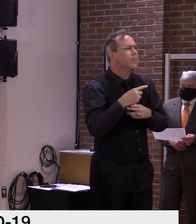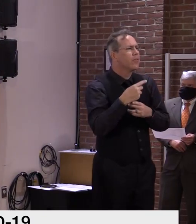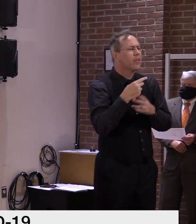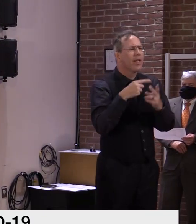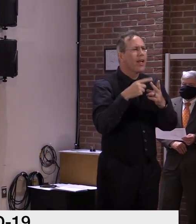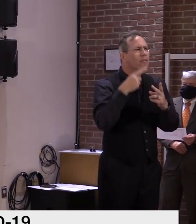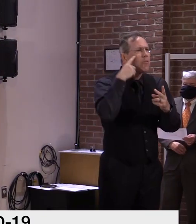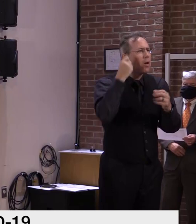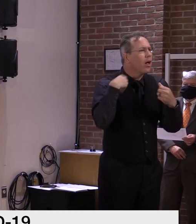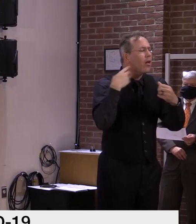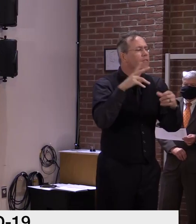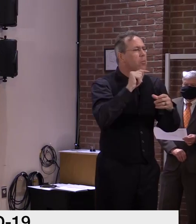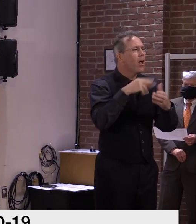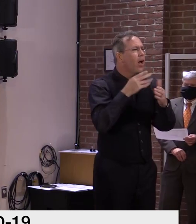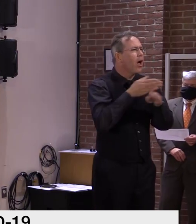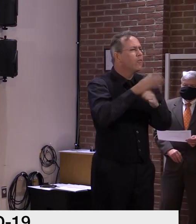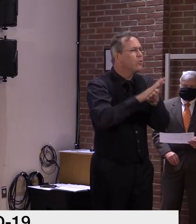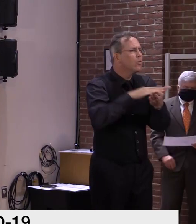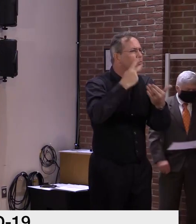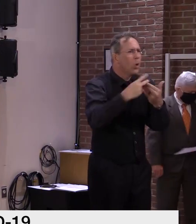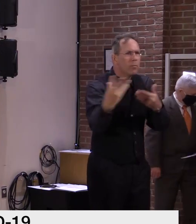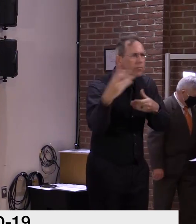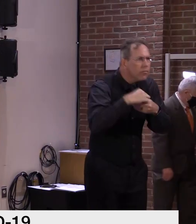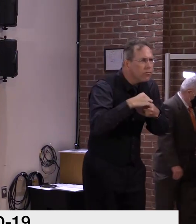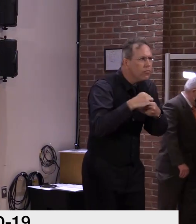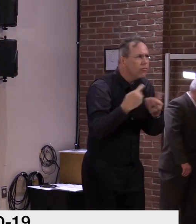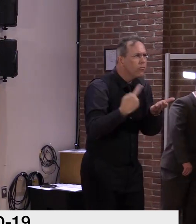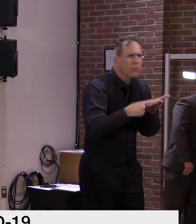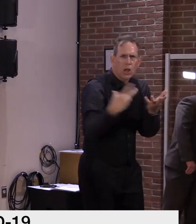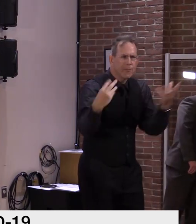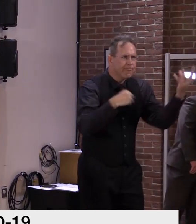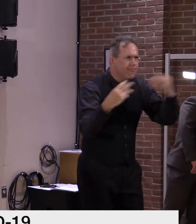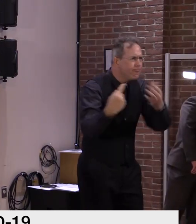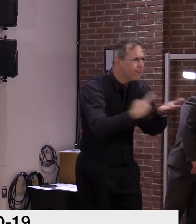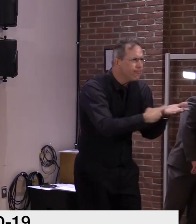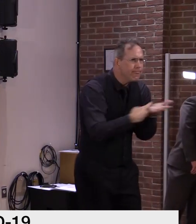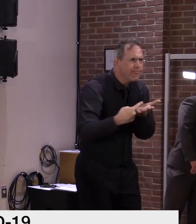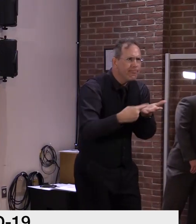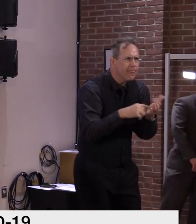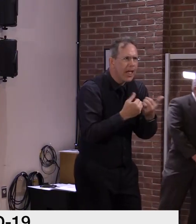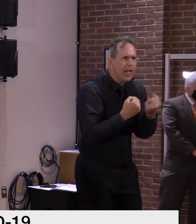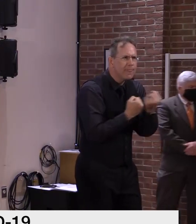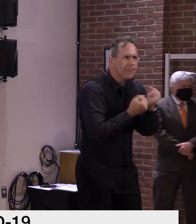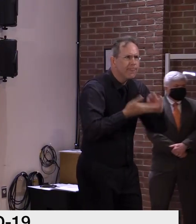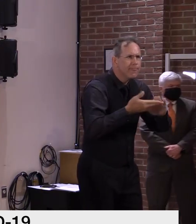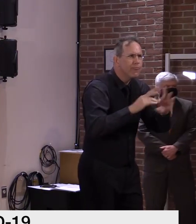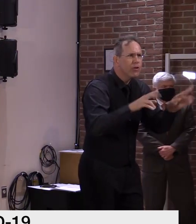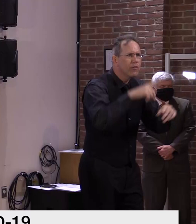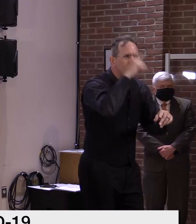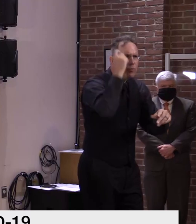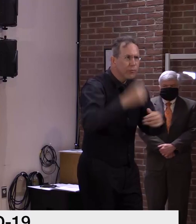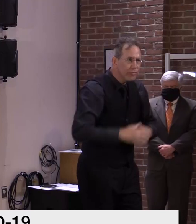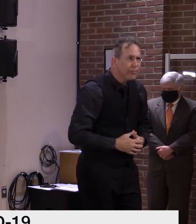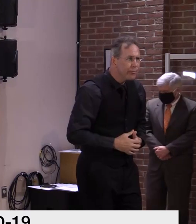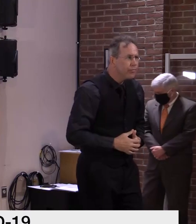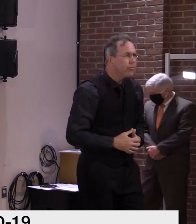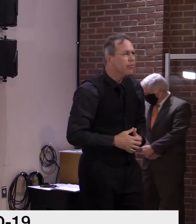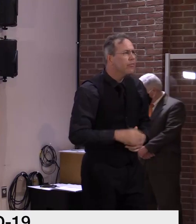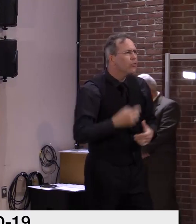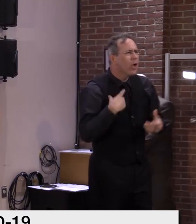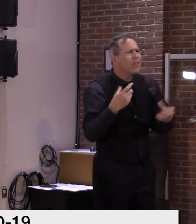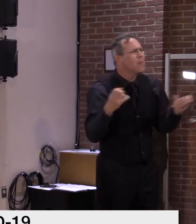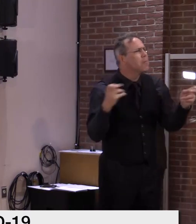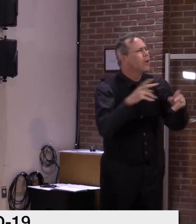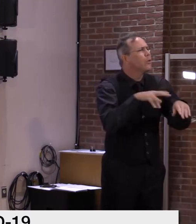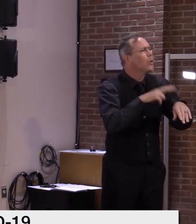this summer to Vermont's children and youth. As we move steadily towards normal, we've engaged schools, summer programs, summer camps,